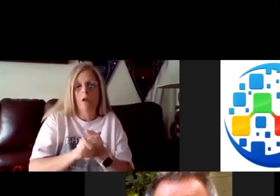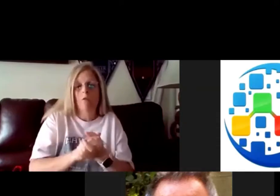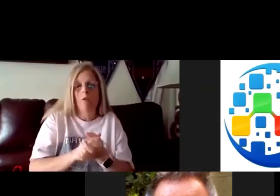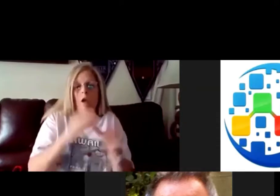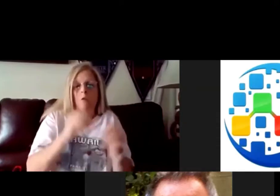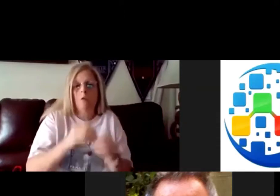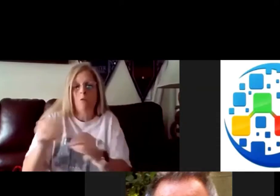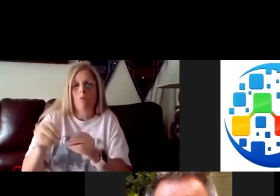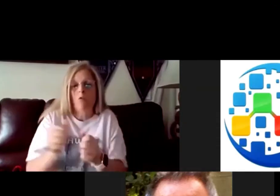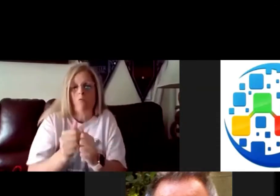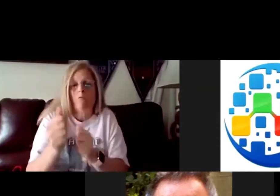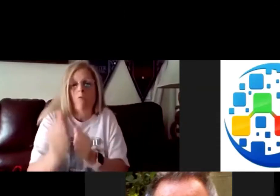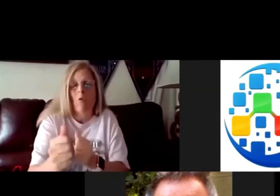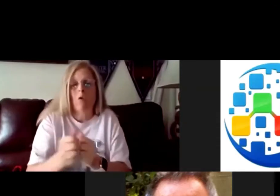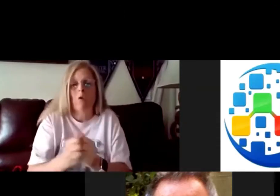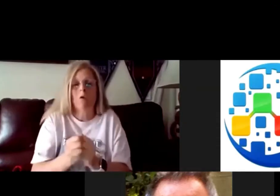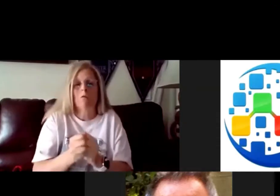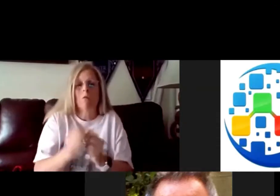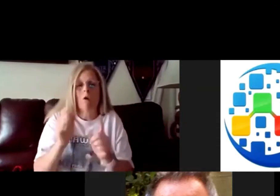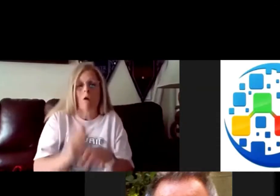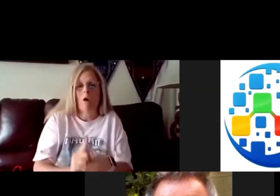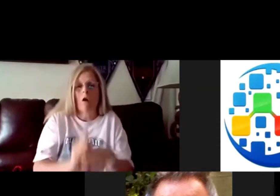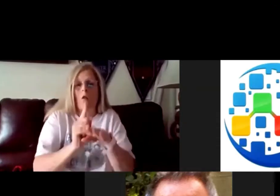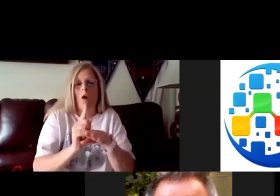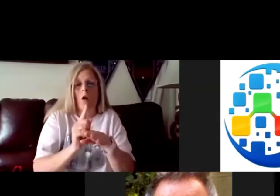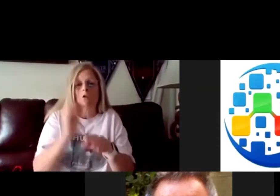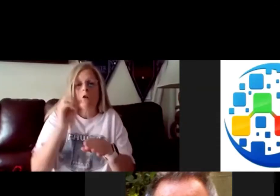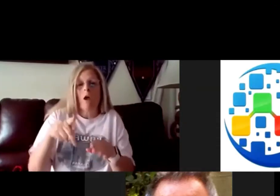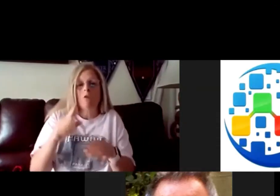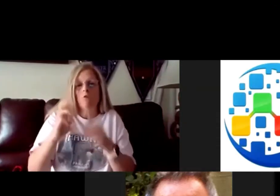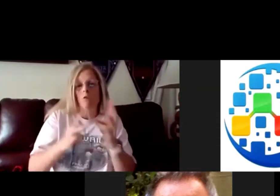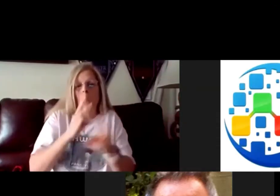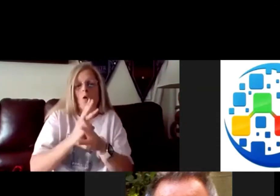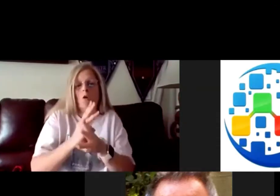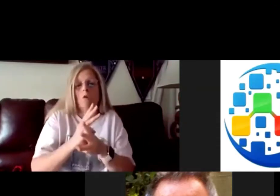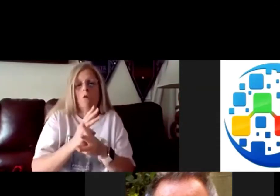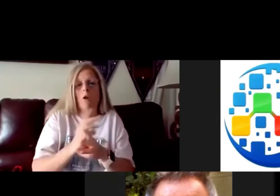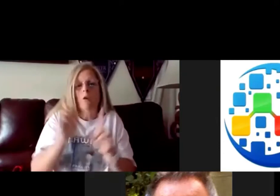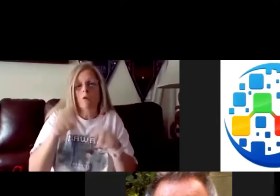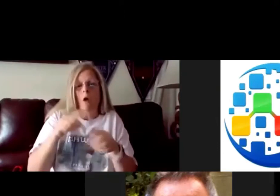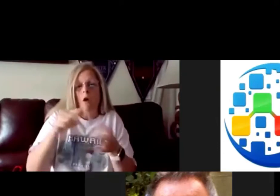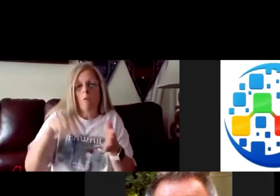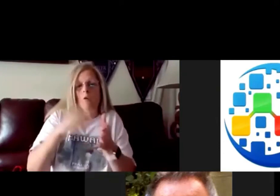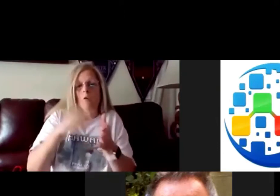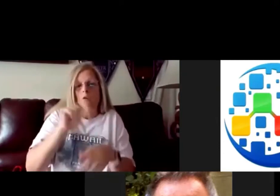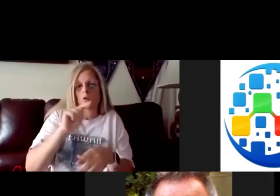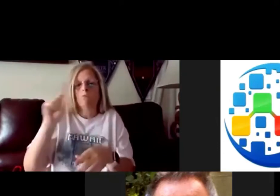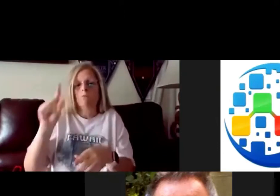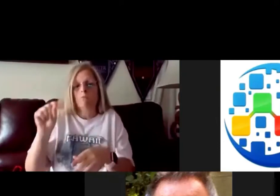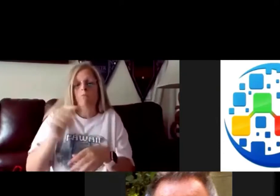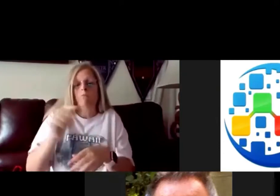forward and launch Onpassive to the world, and that is going to happen this year, 2020,